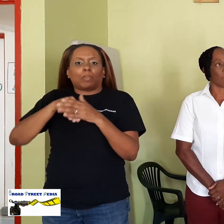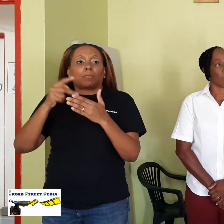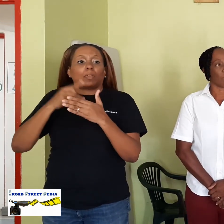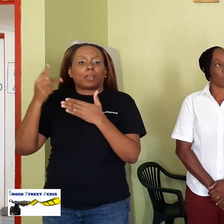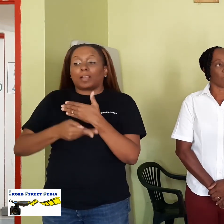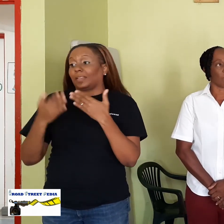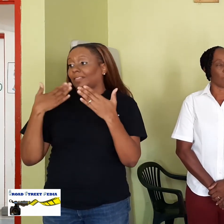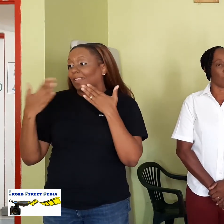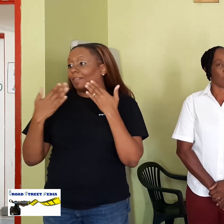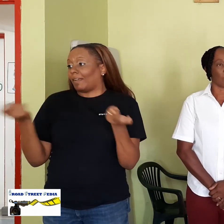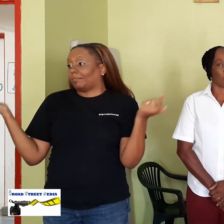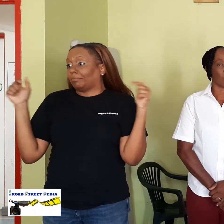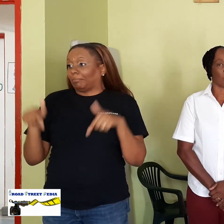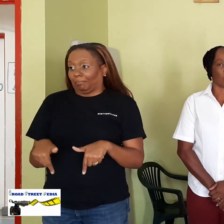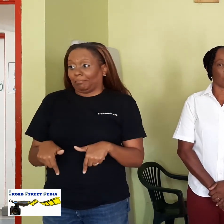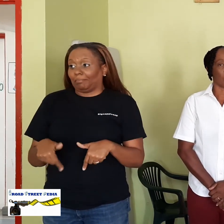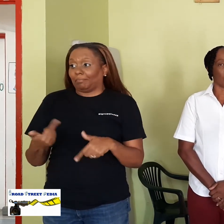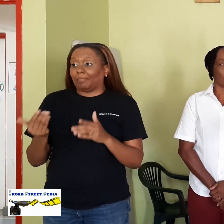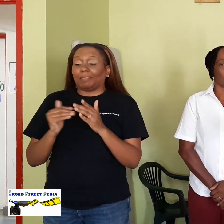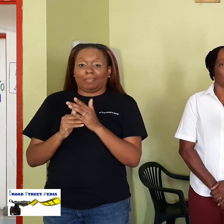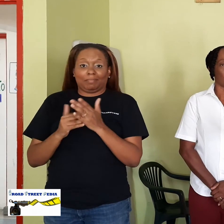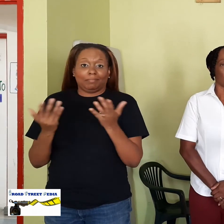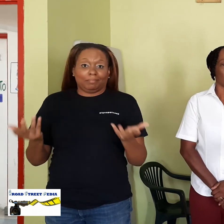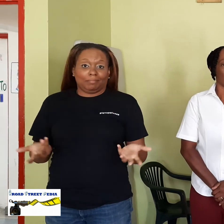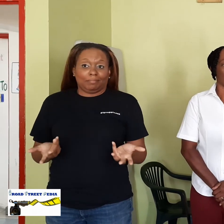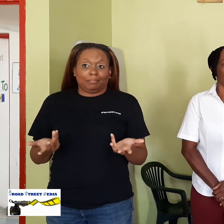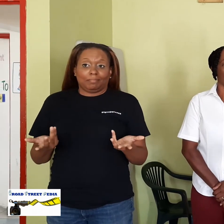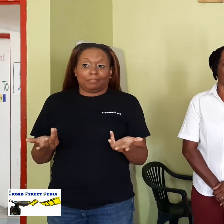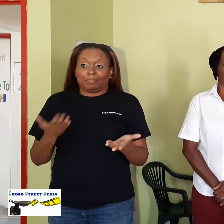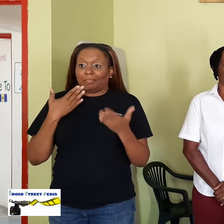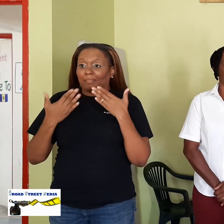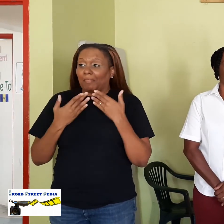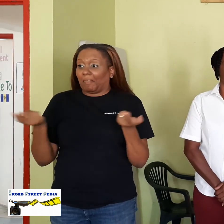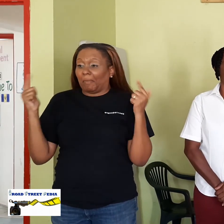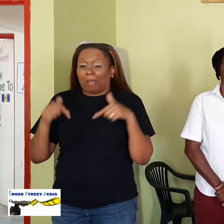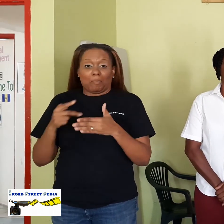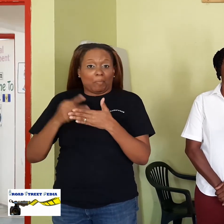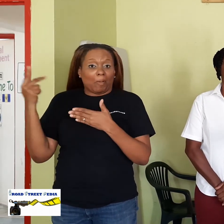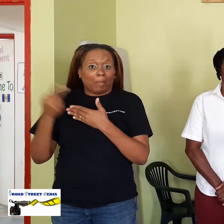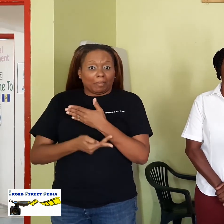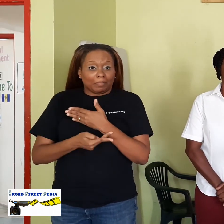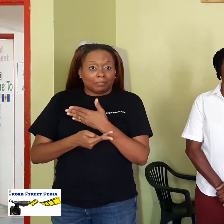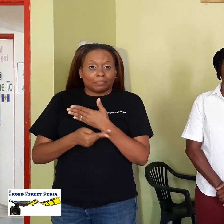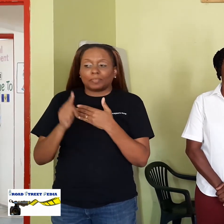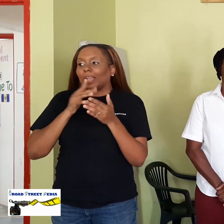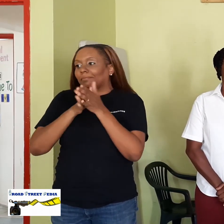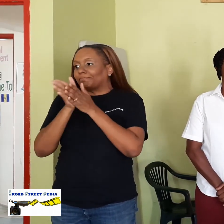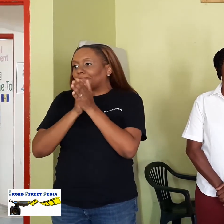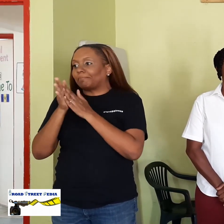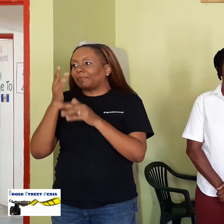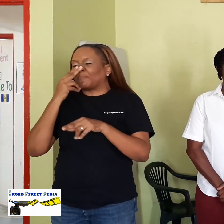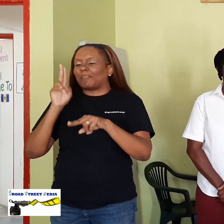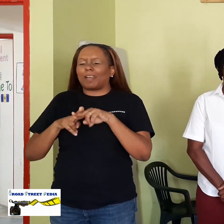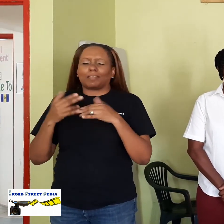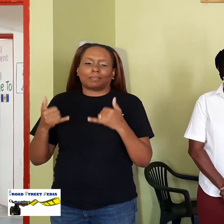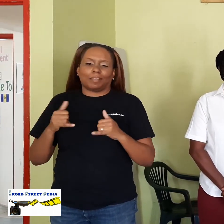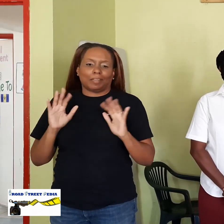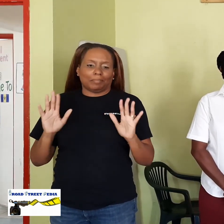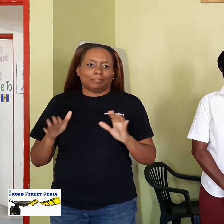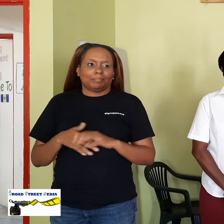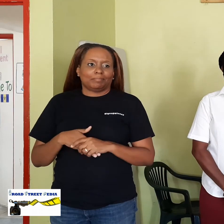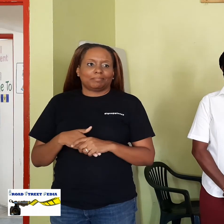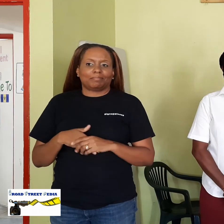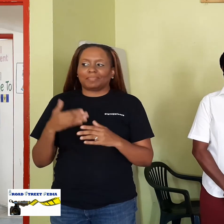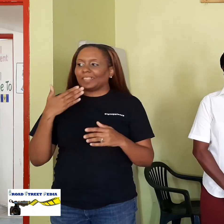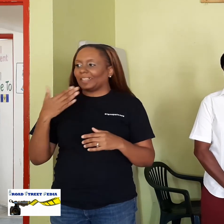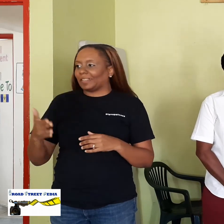thank you all once again for being here throughout the duration of the program, and we look forward to some more fun today as well. Okay,